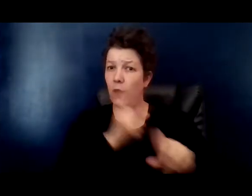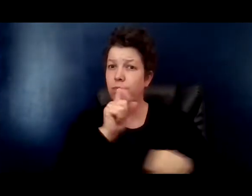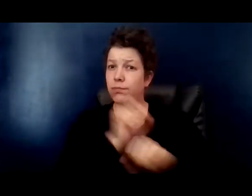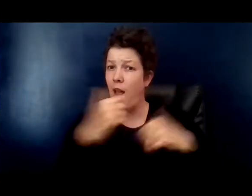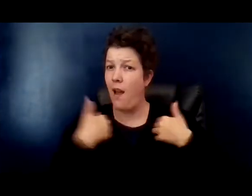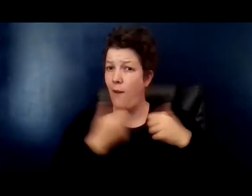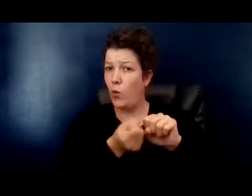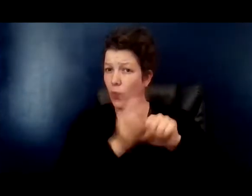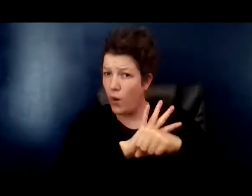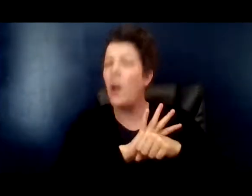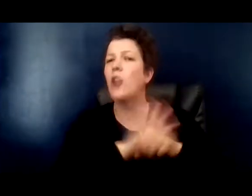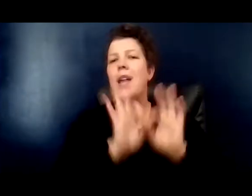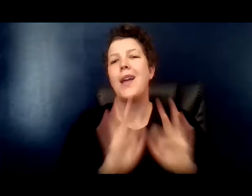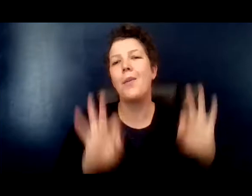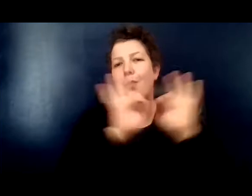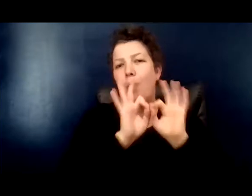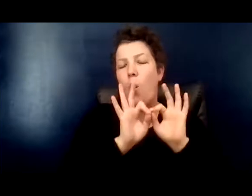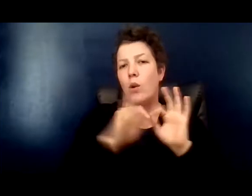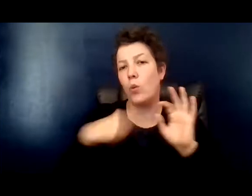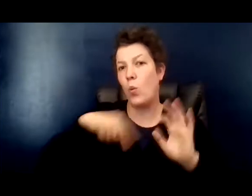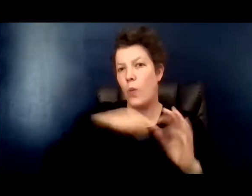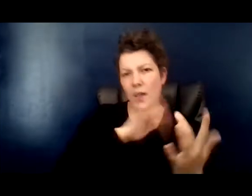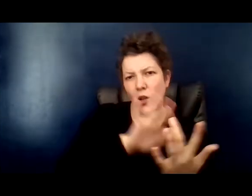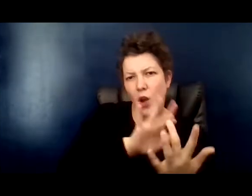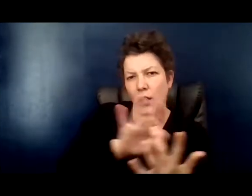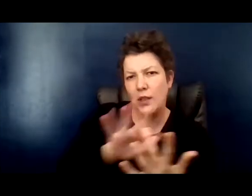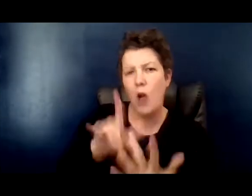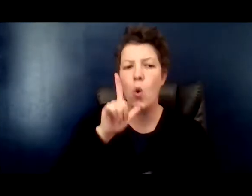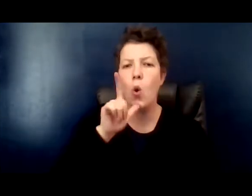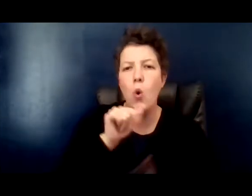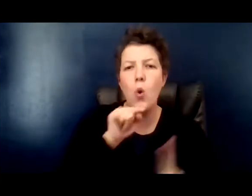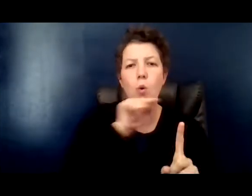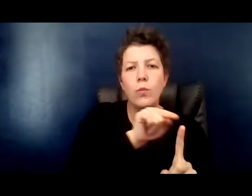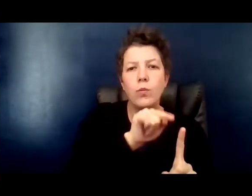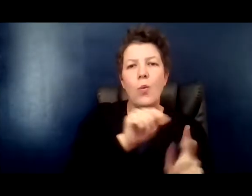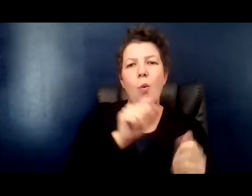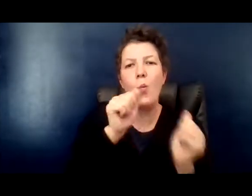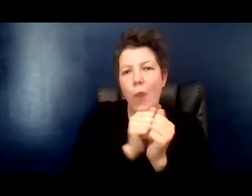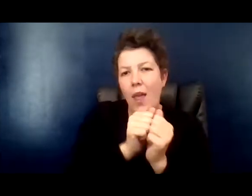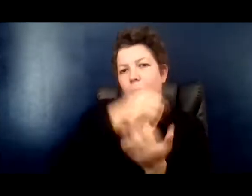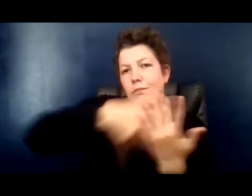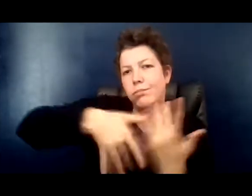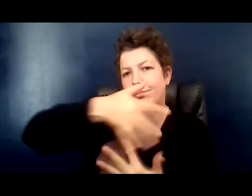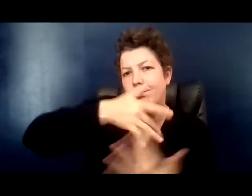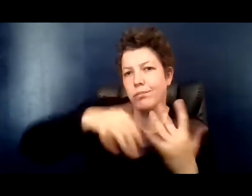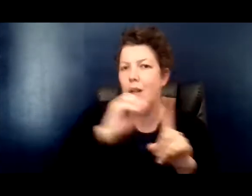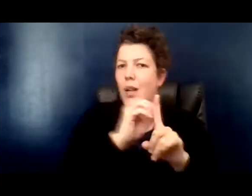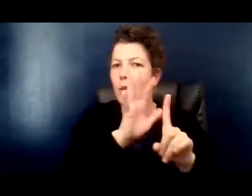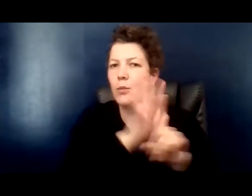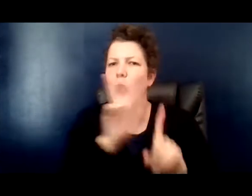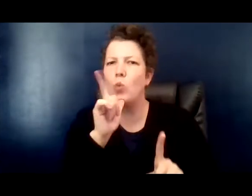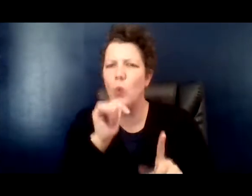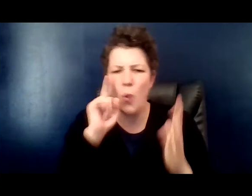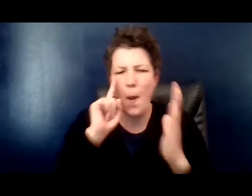is presented positive on these tests, to be able to go do contact tracing to run down every